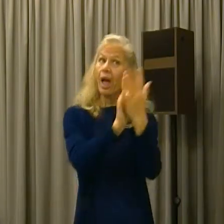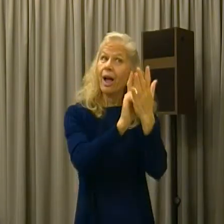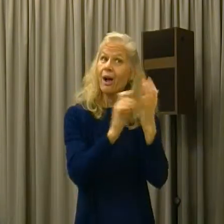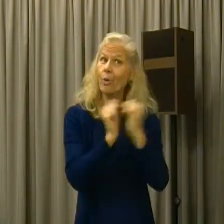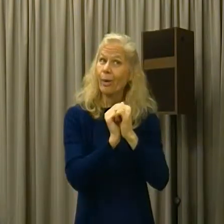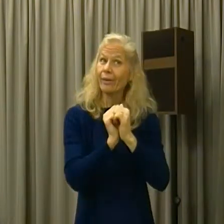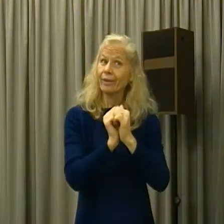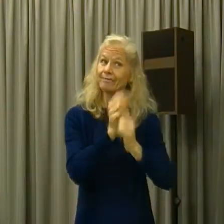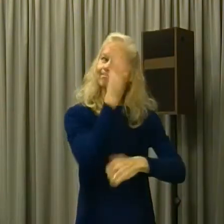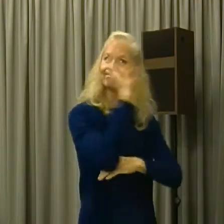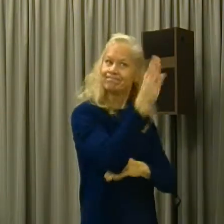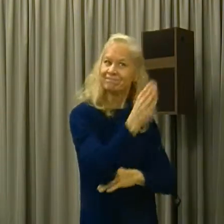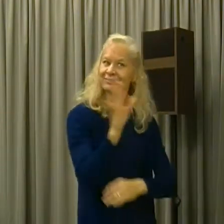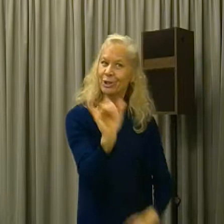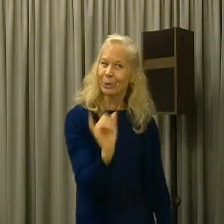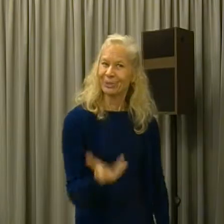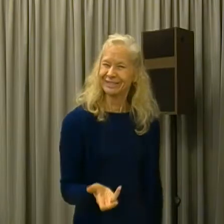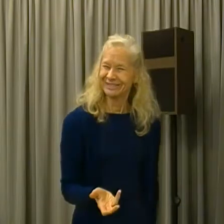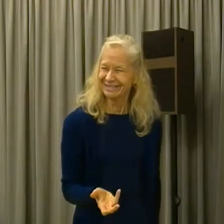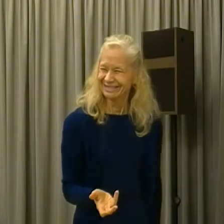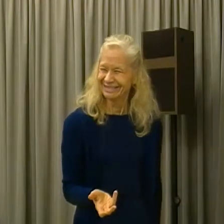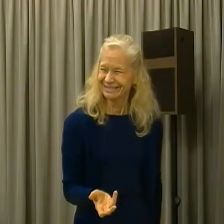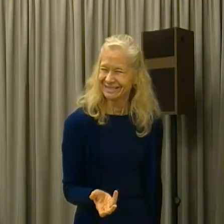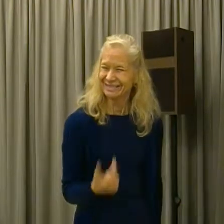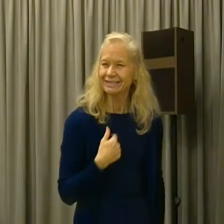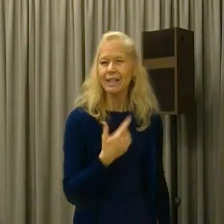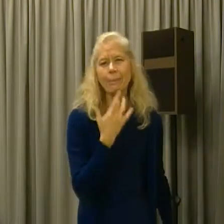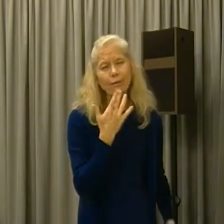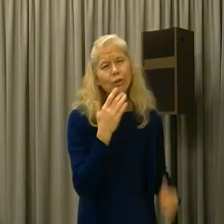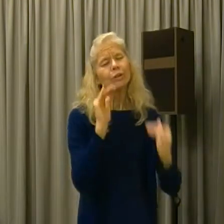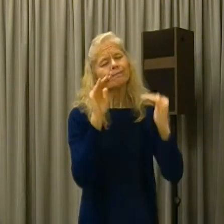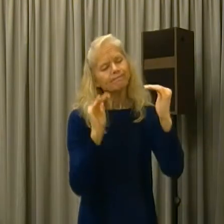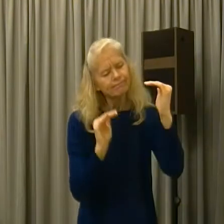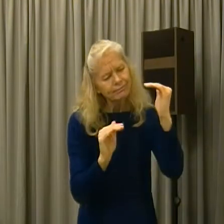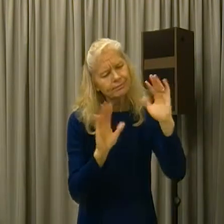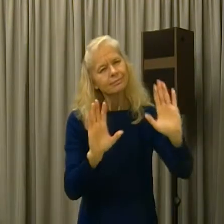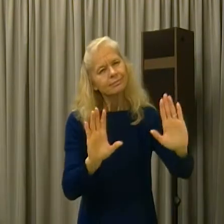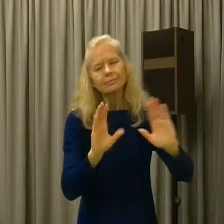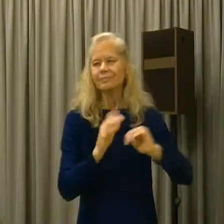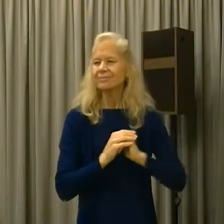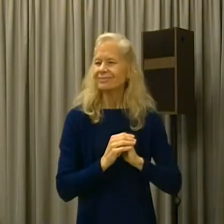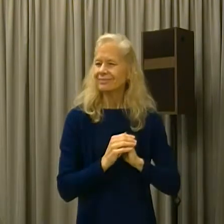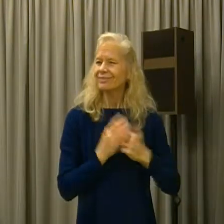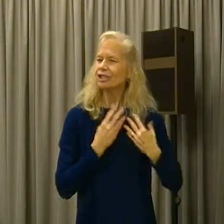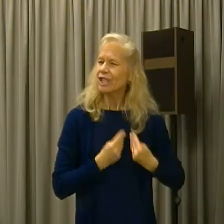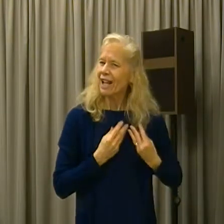would do what needed to be done. He would be bold enough to do what needed to be done. You say, well,